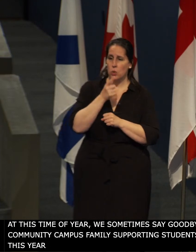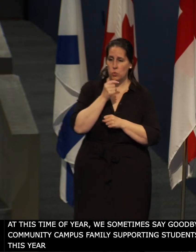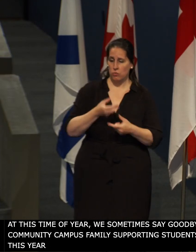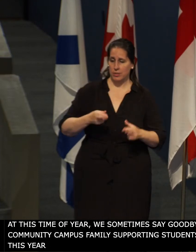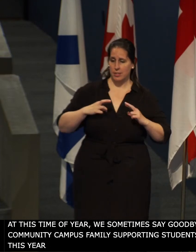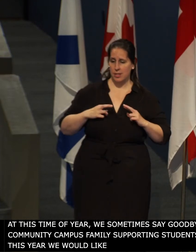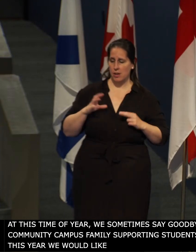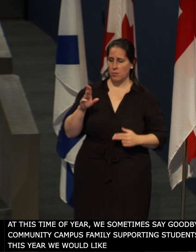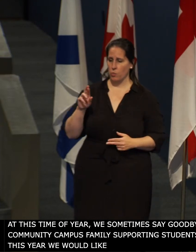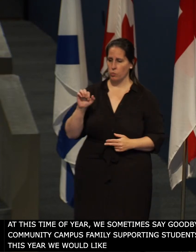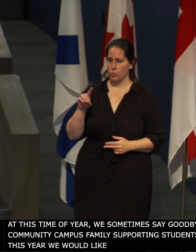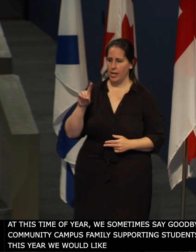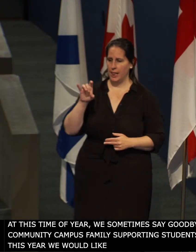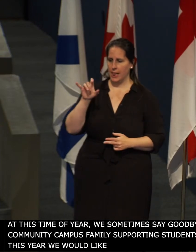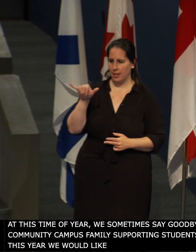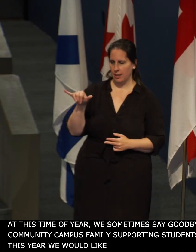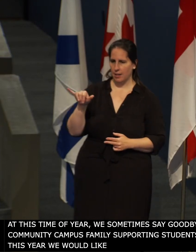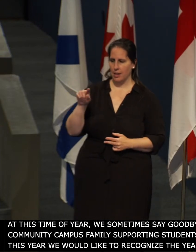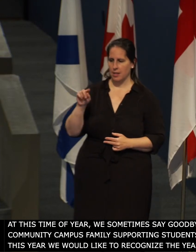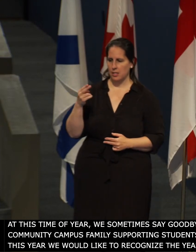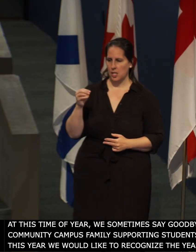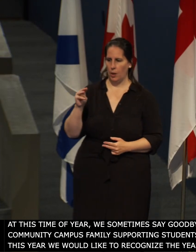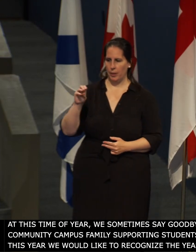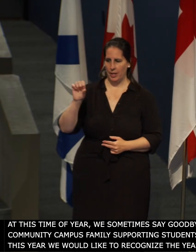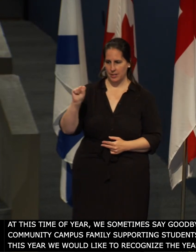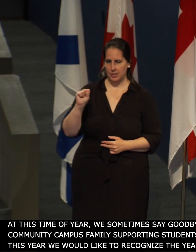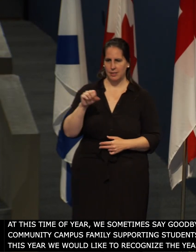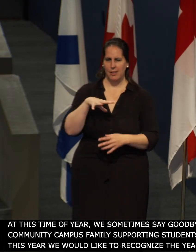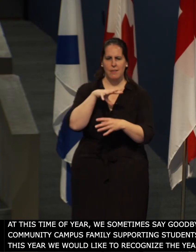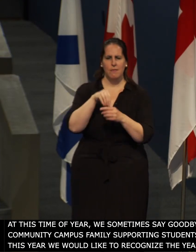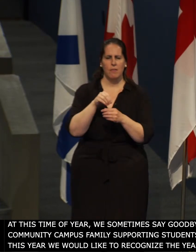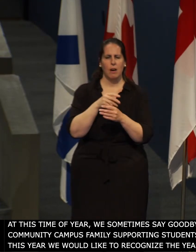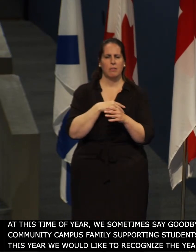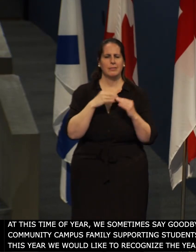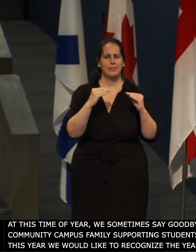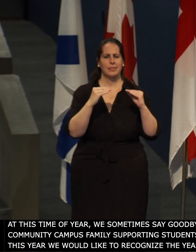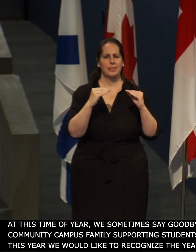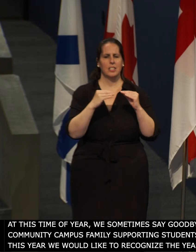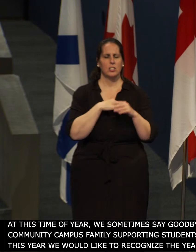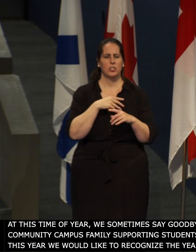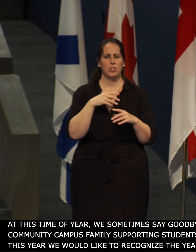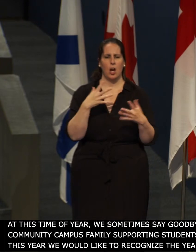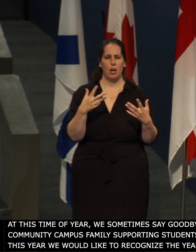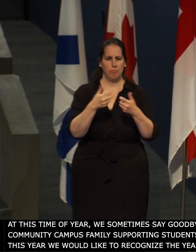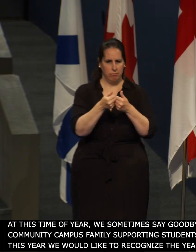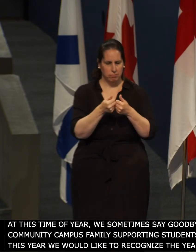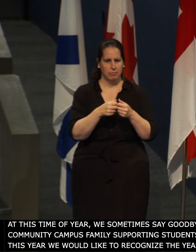Bradley Thomas, faculty of Auto Body, Collision, and Repair.